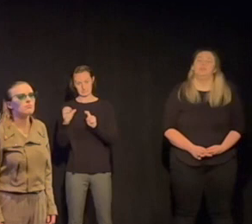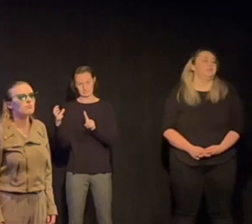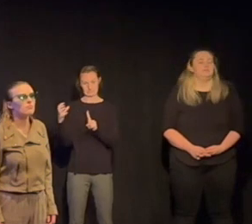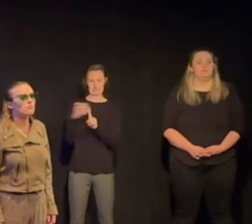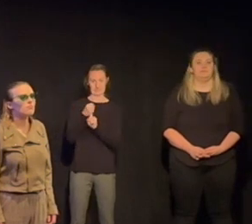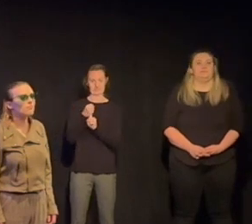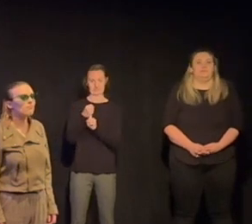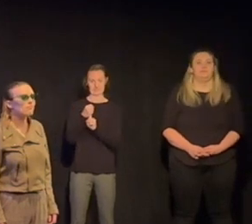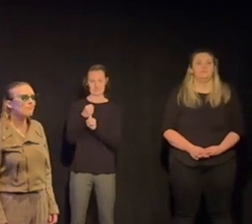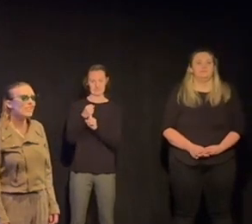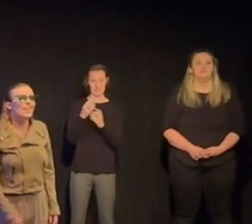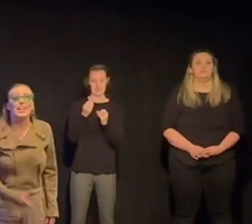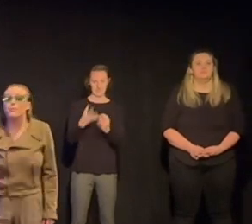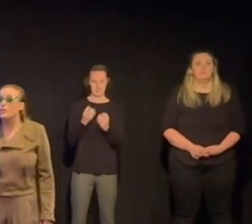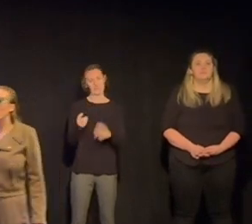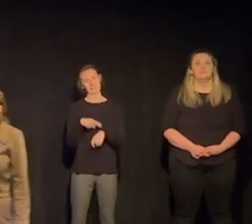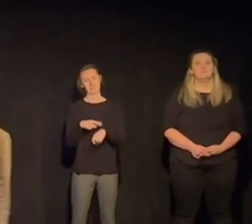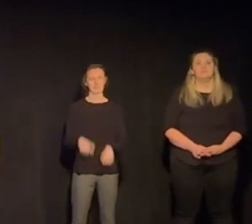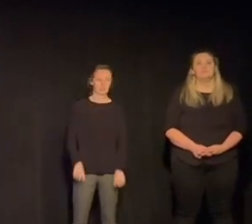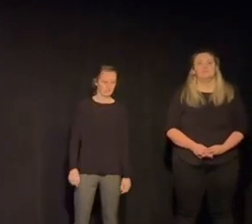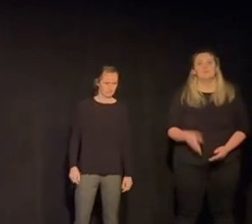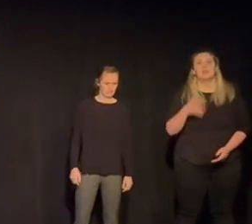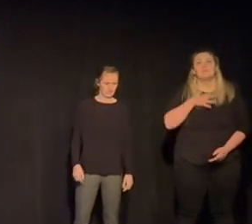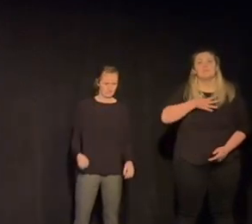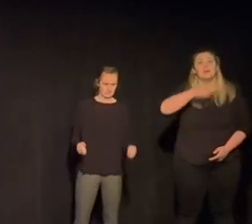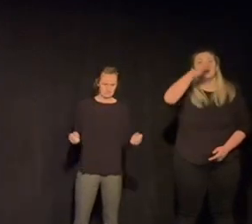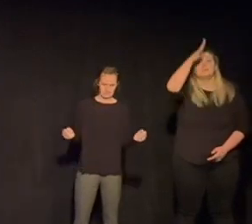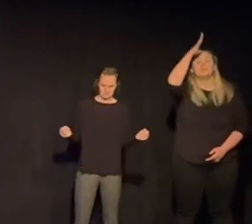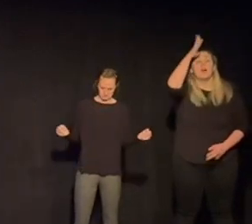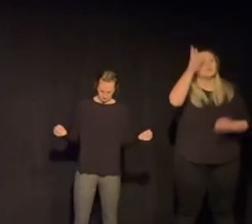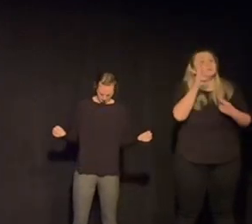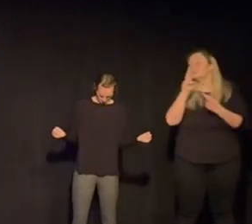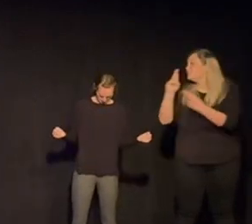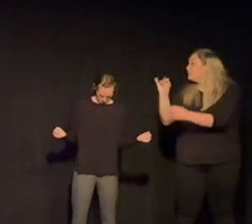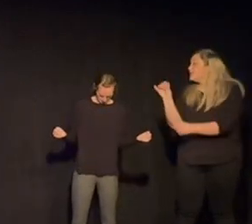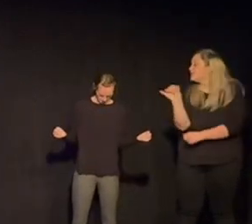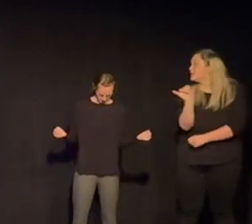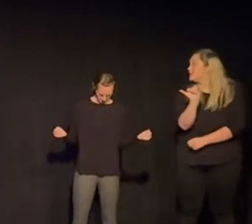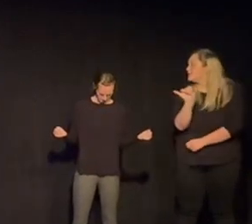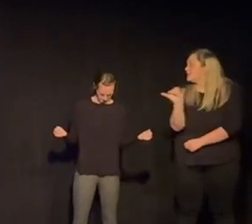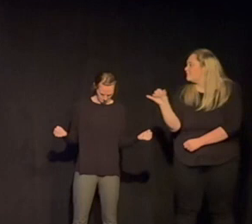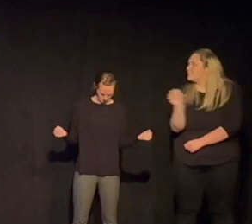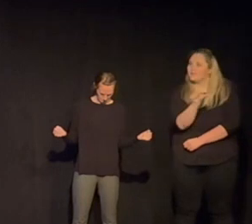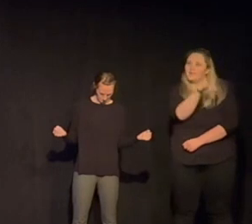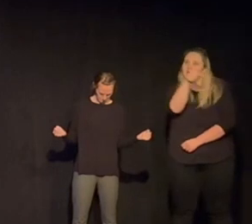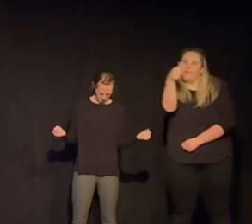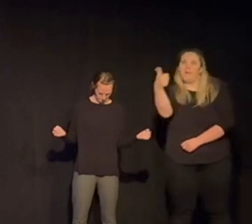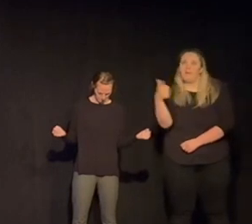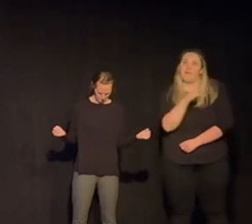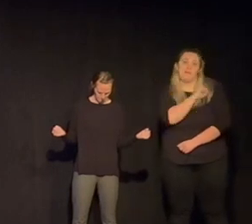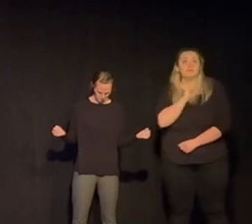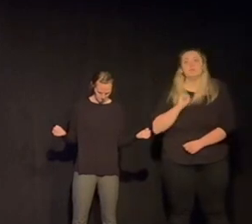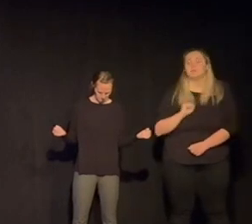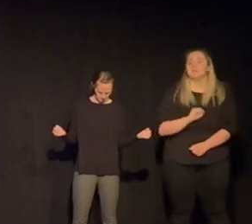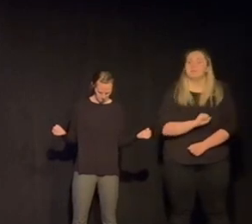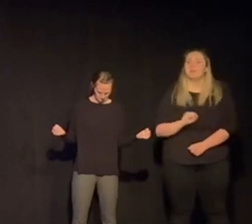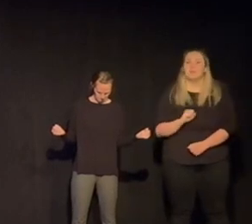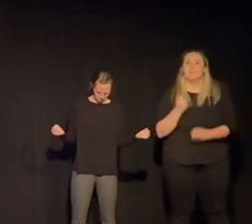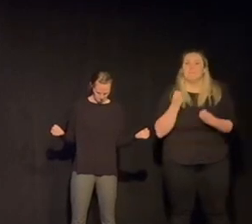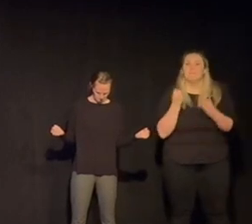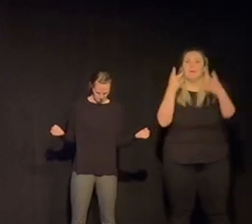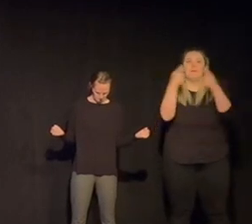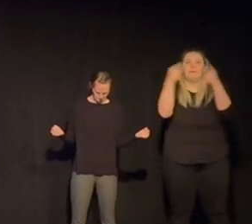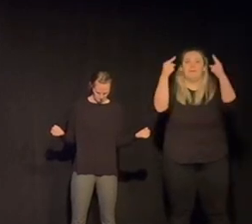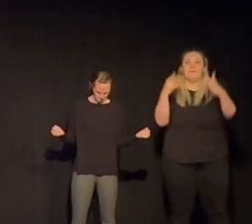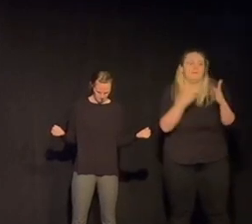occasions. He respected you, too, more than any other hero. He had many enemies,